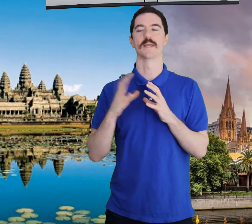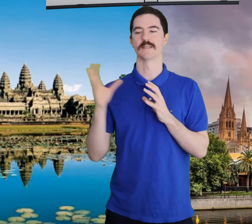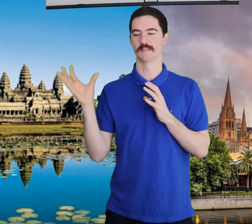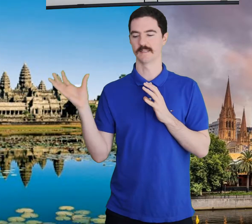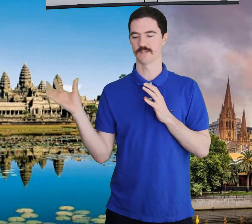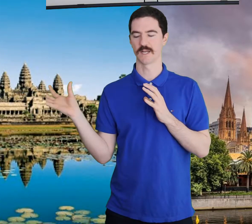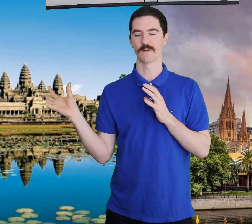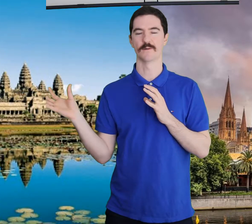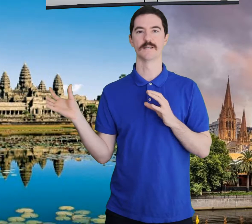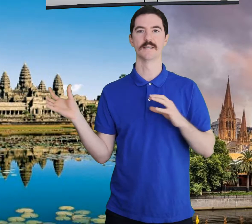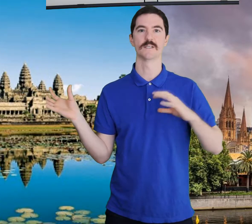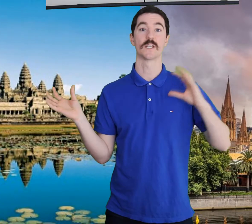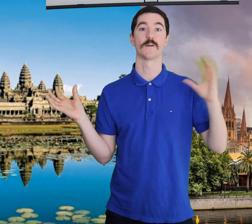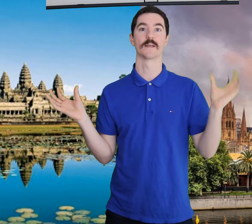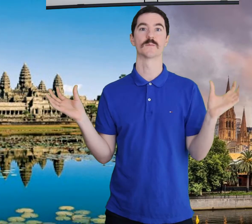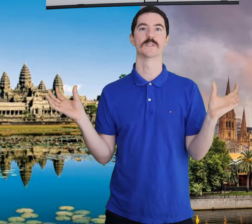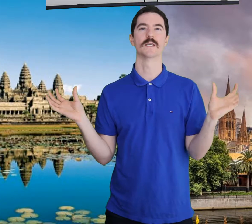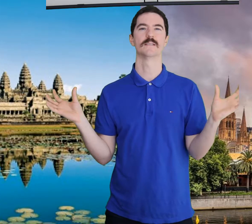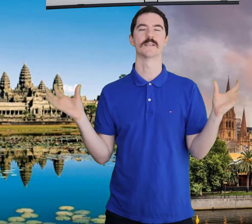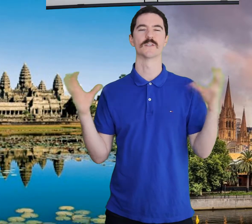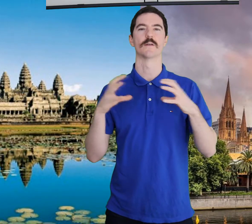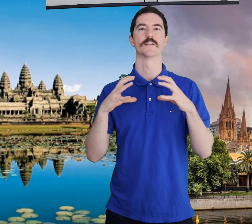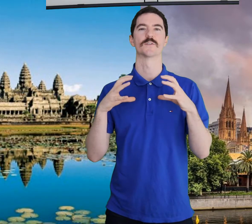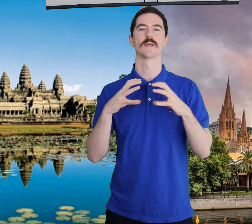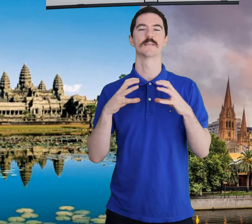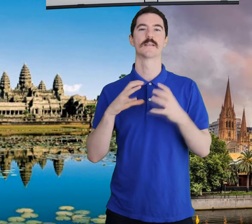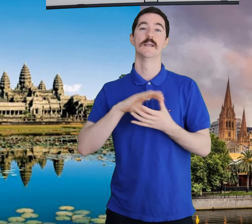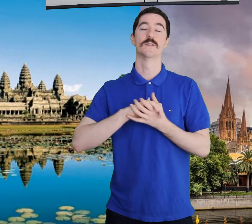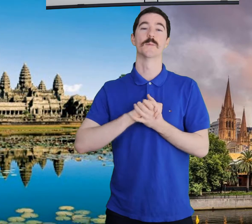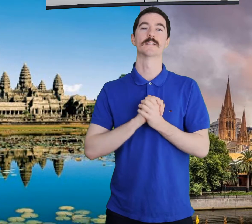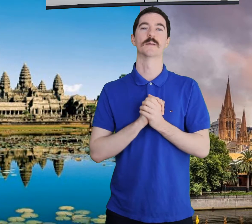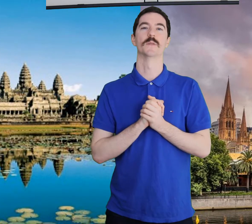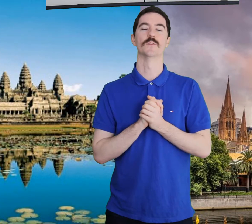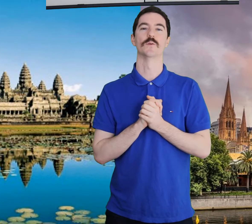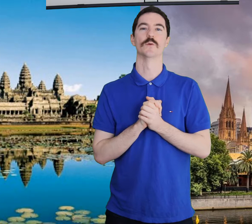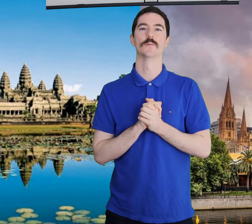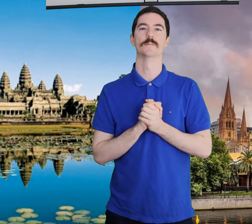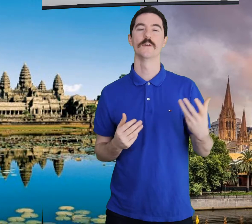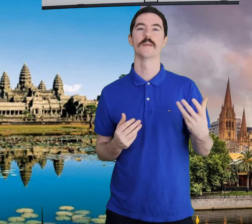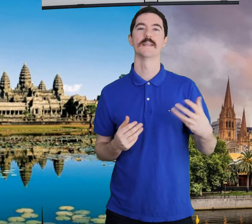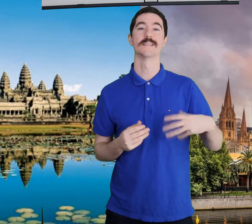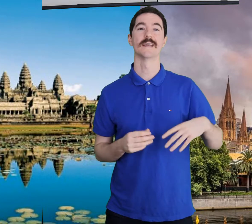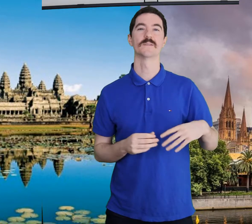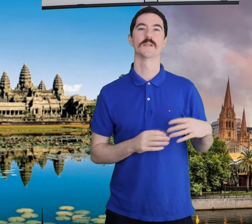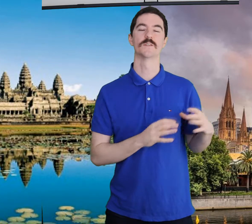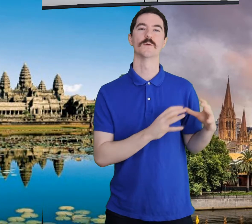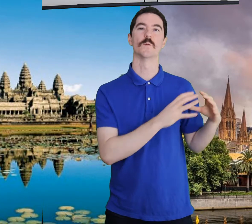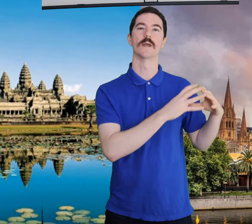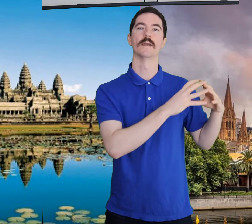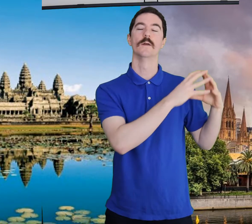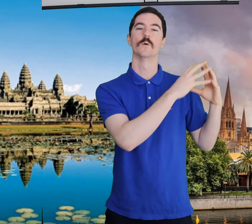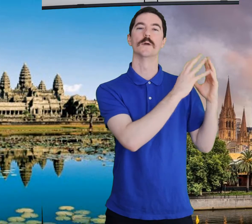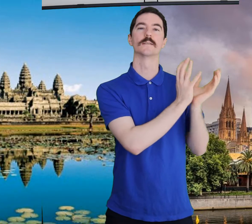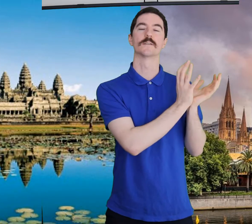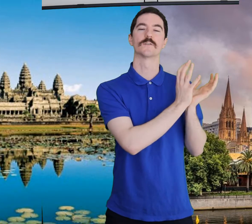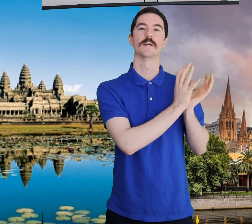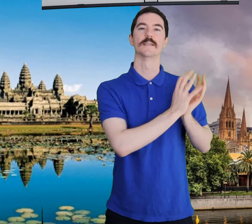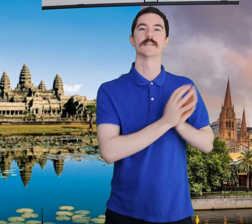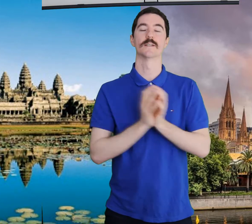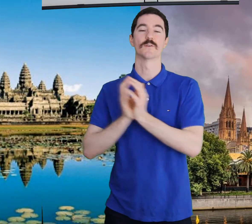and share our ideas, share our expertise, and share our strengths to make something new. Further, there's an aspect to it where we as Australians are trying